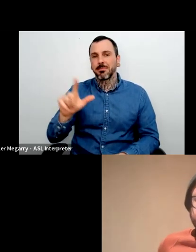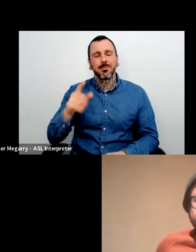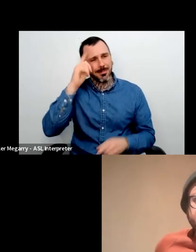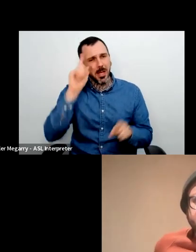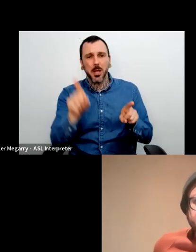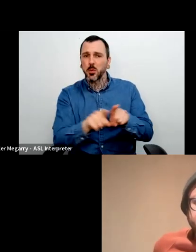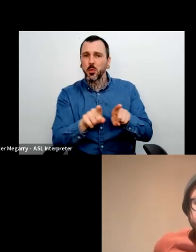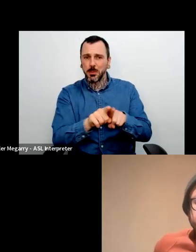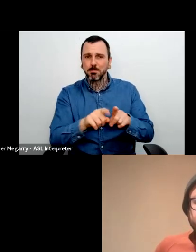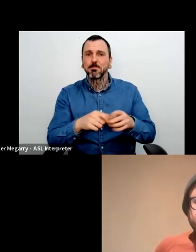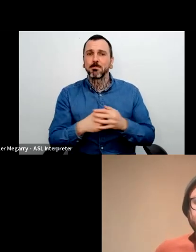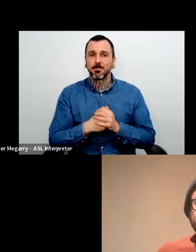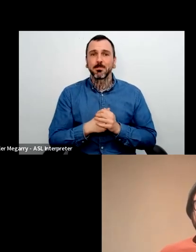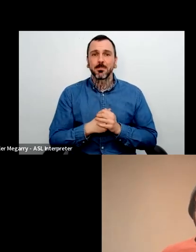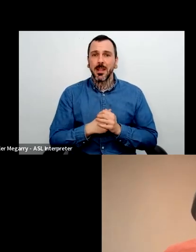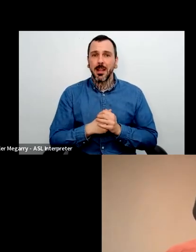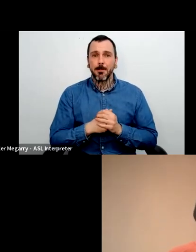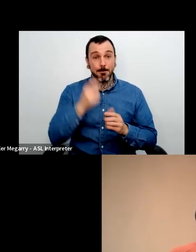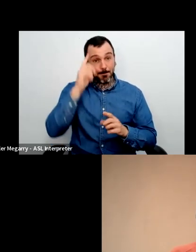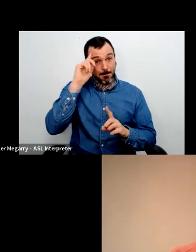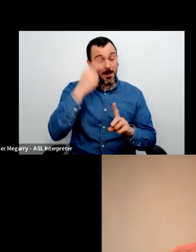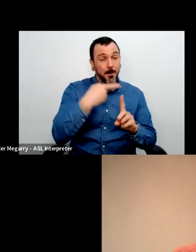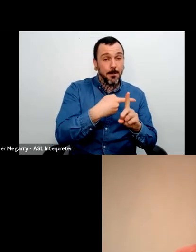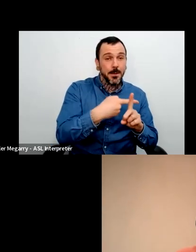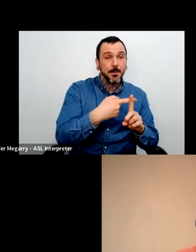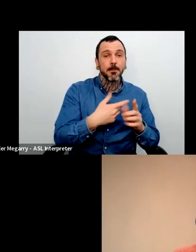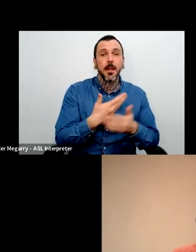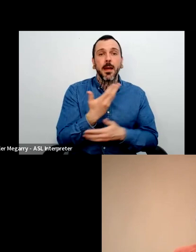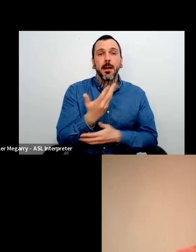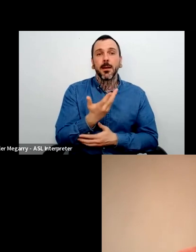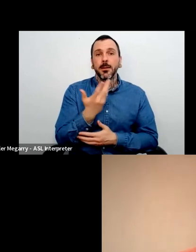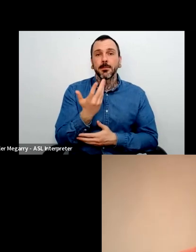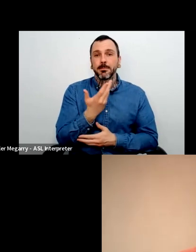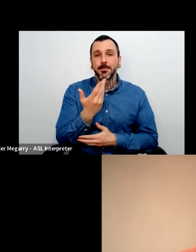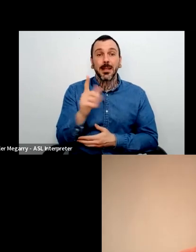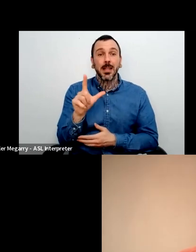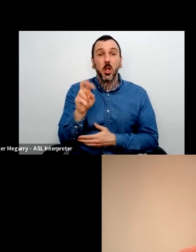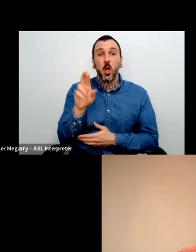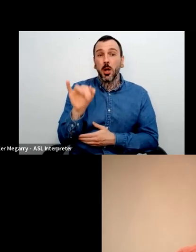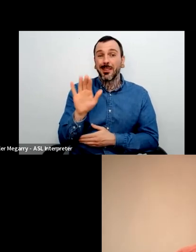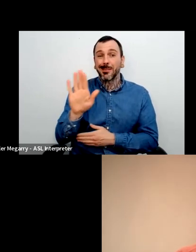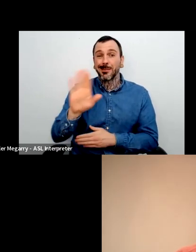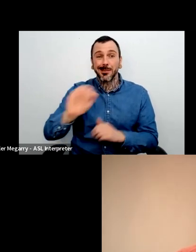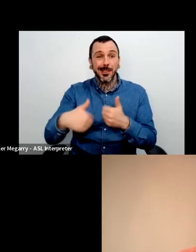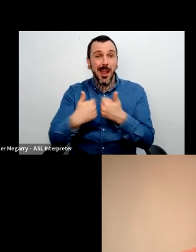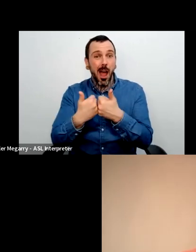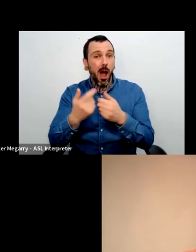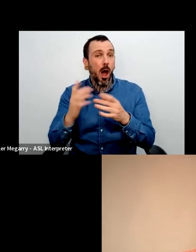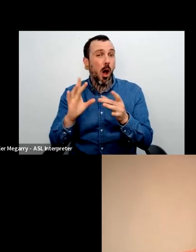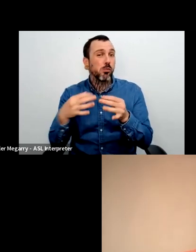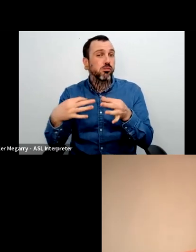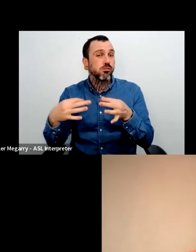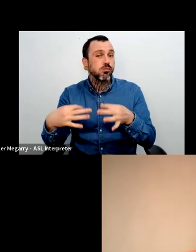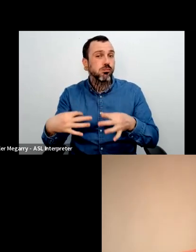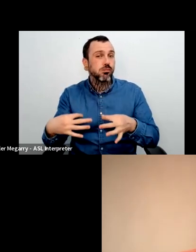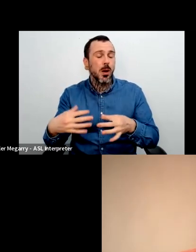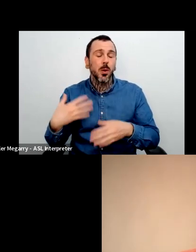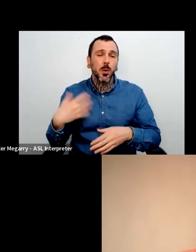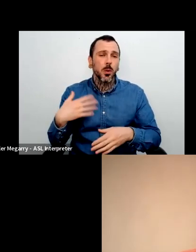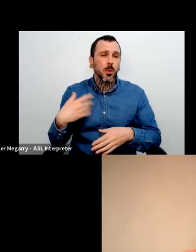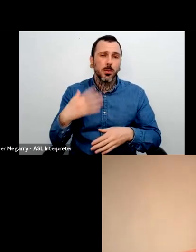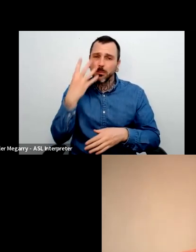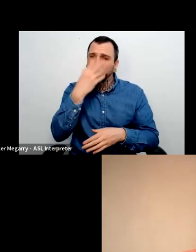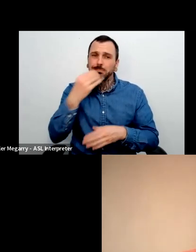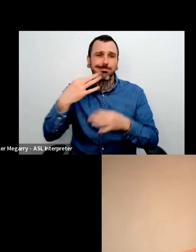the combination of the optimism and just how eloquently Lori expressed the challenges that are ahead, both in